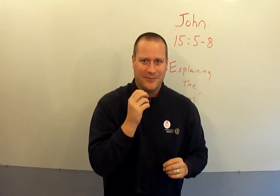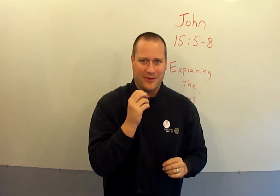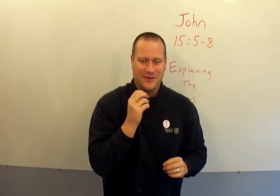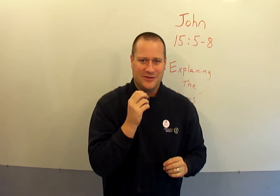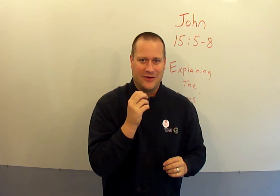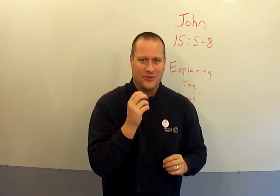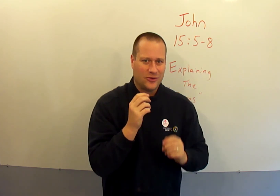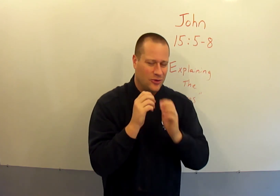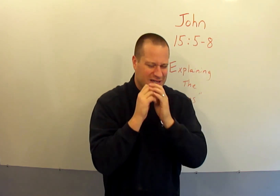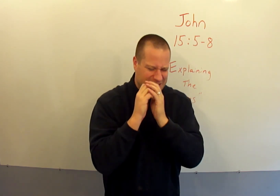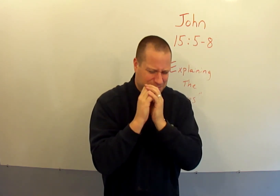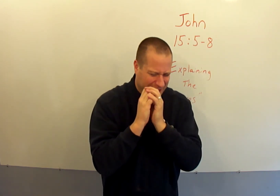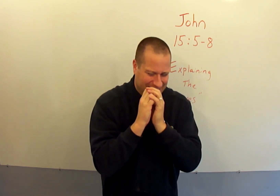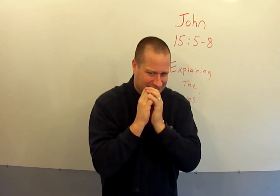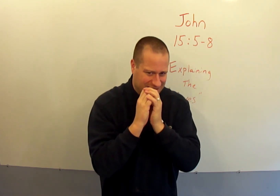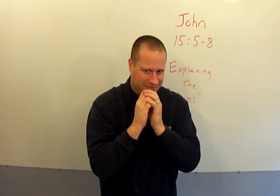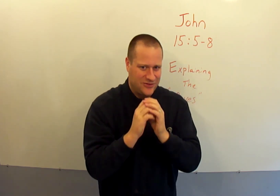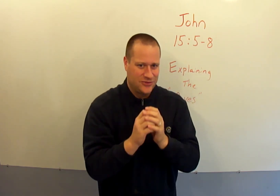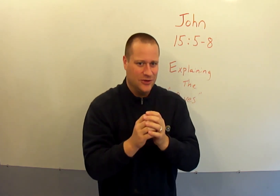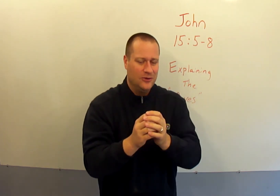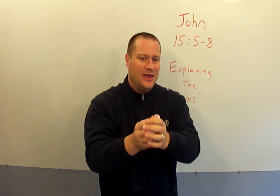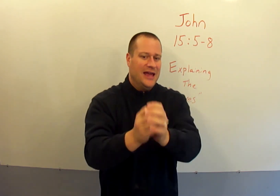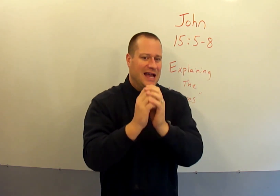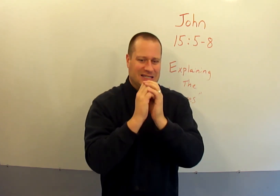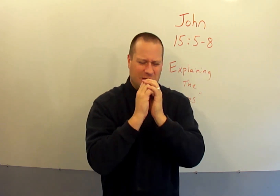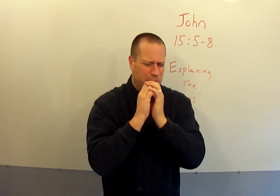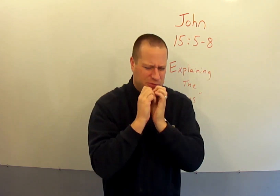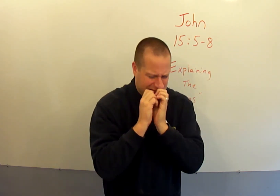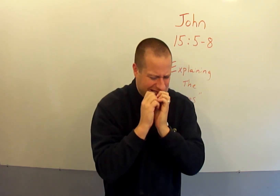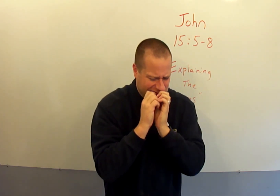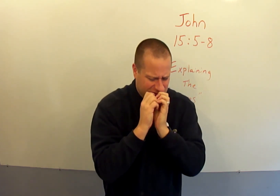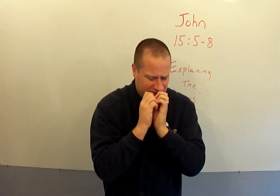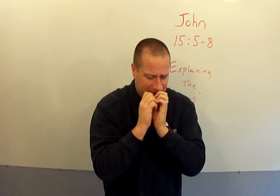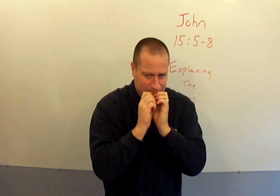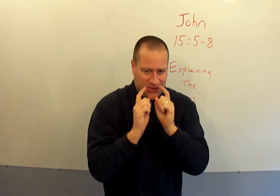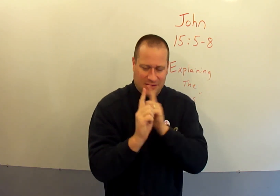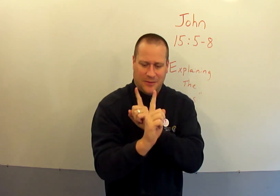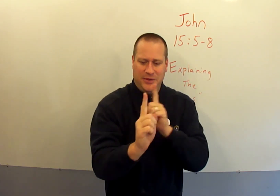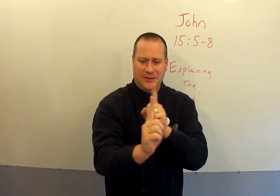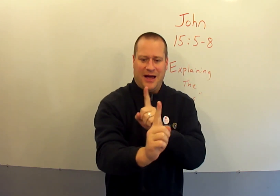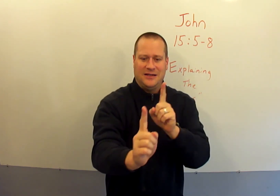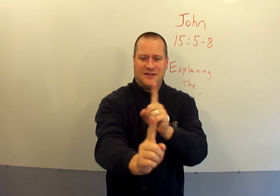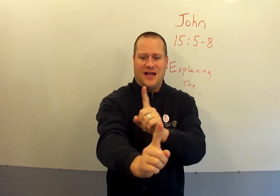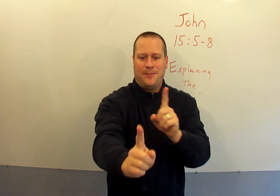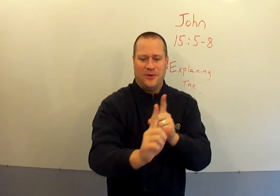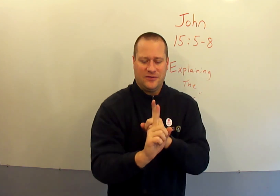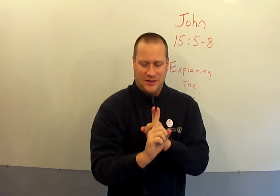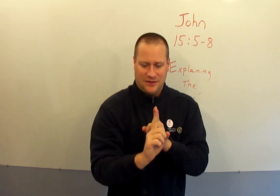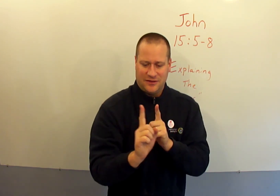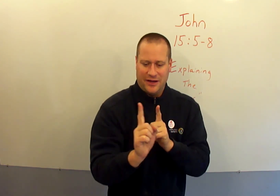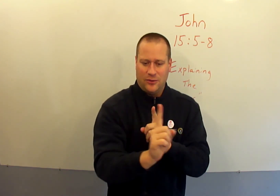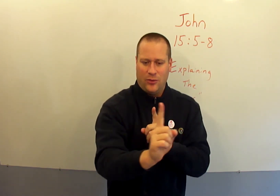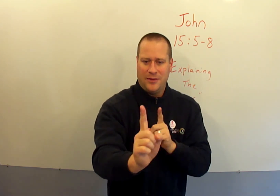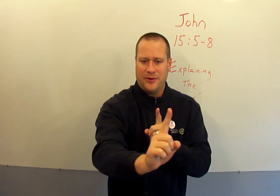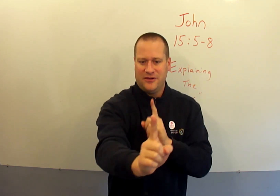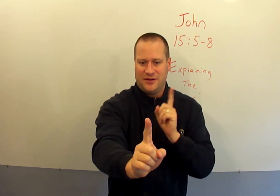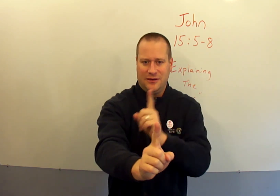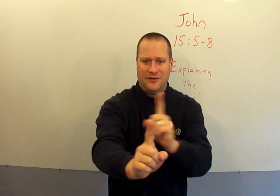when they used to have gold coins, and you bite it to see if it's true. And so prove to be my disciples, and this is like one person